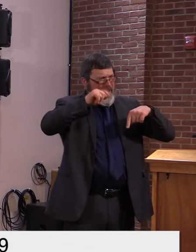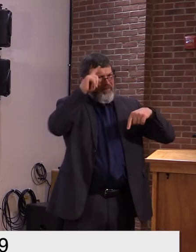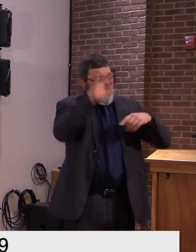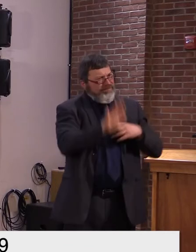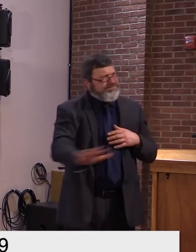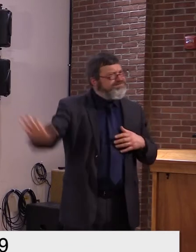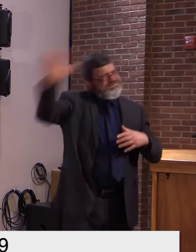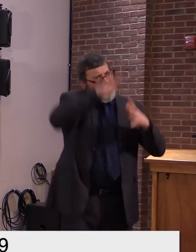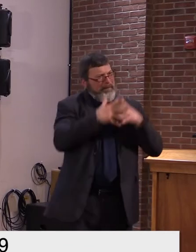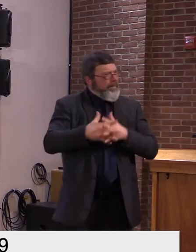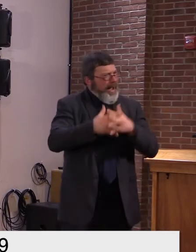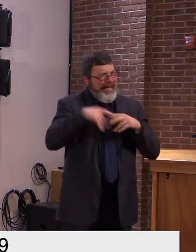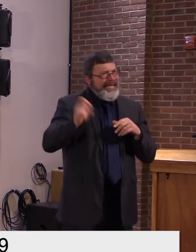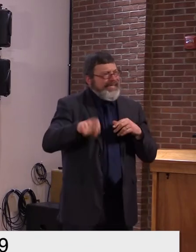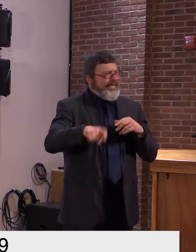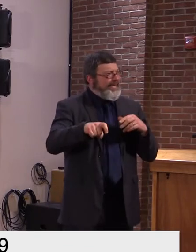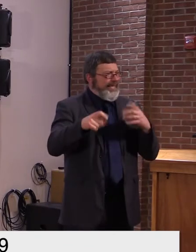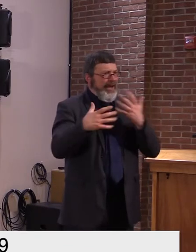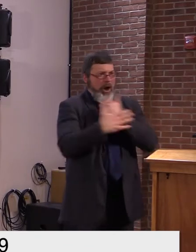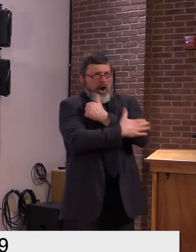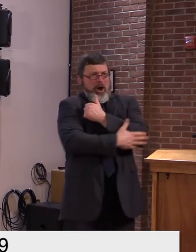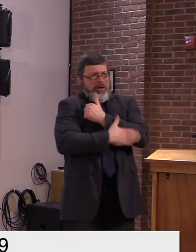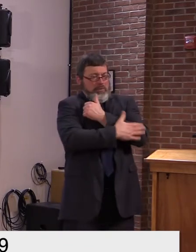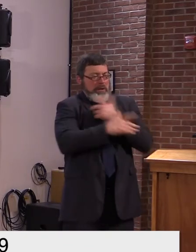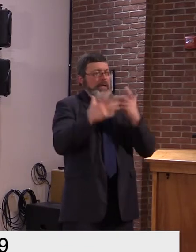legislation, just because you're at the Islander,